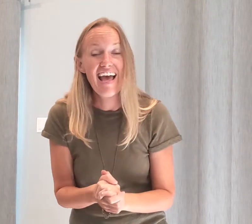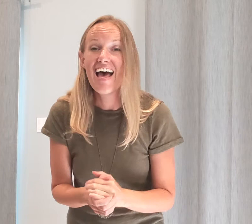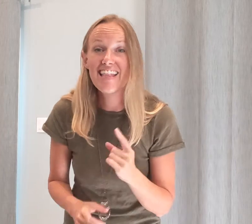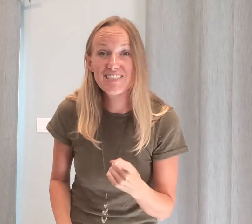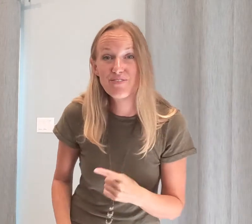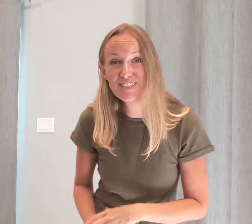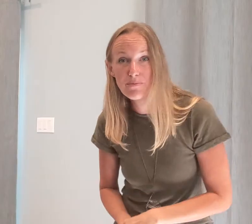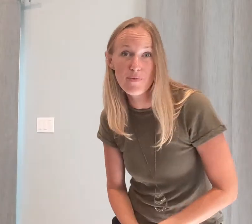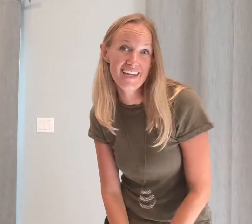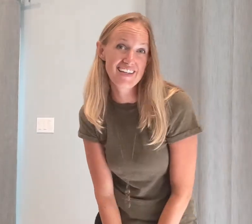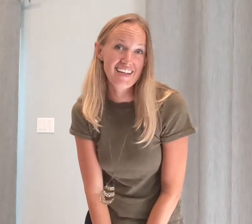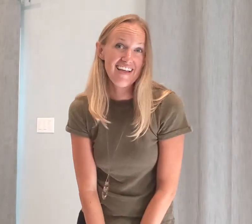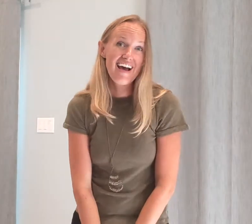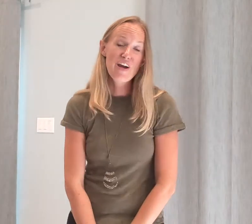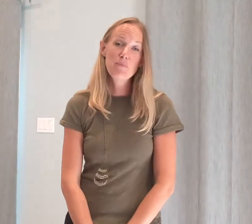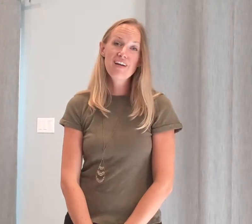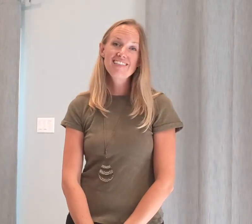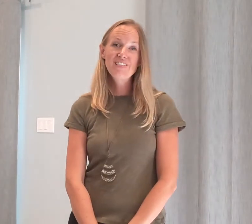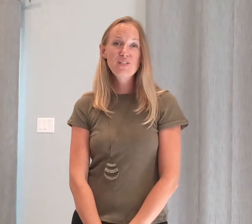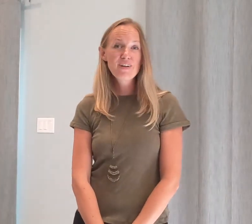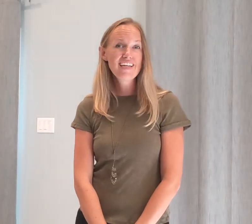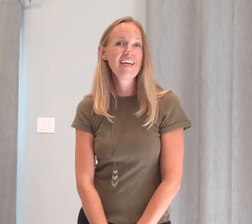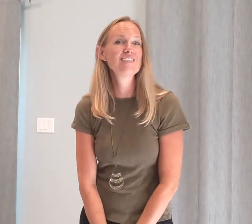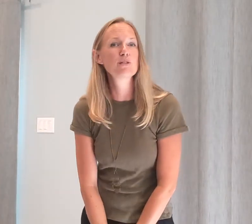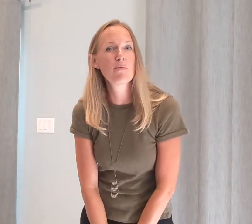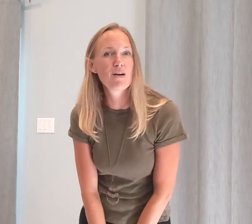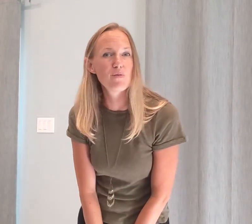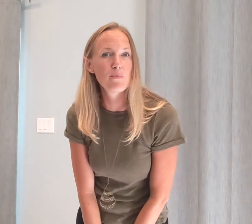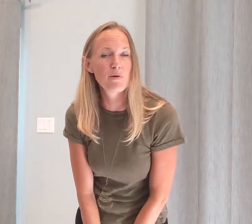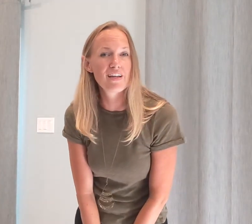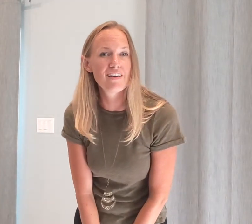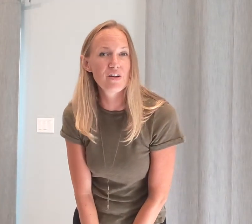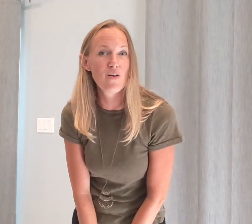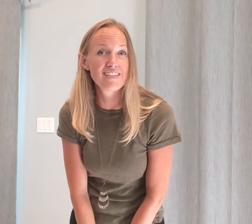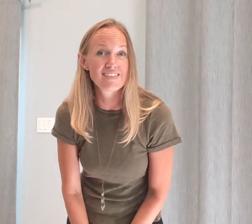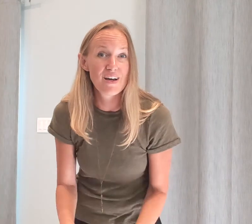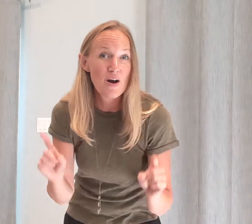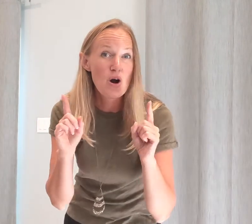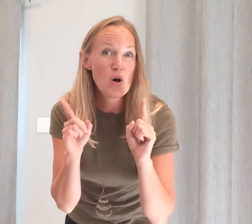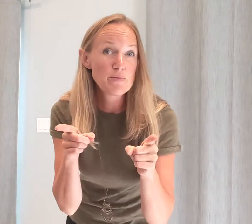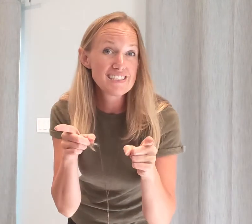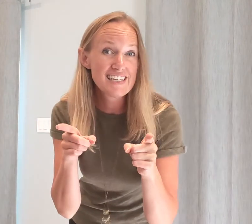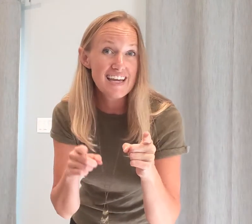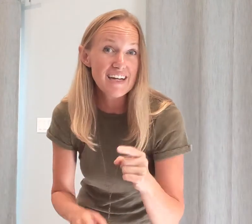And that's verse number 1. I hope you guys enjoyed it, and tomorrow we'll be working on the chorus. Hope to see you